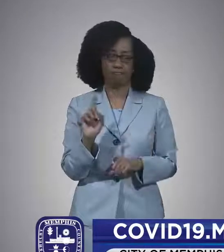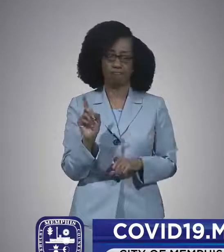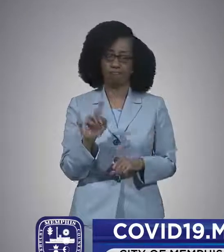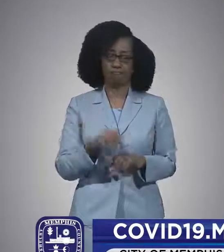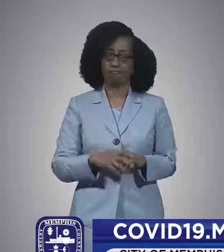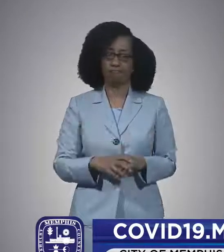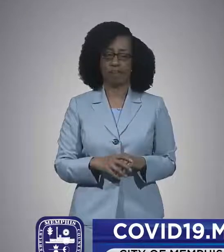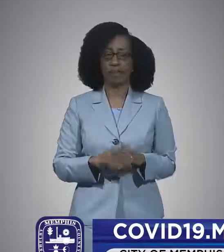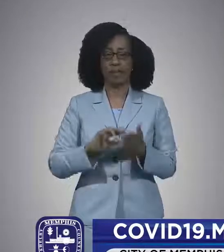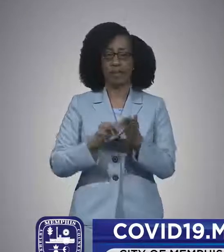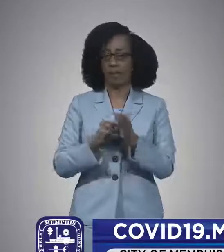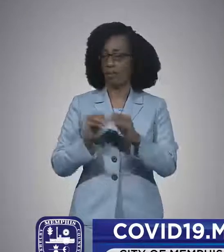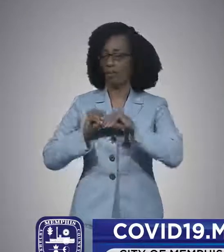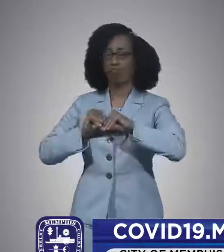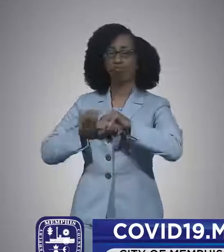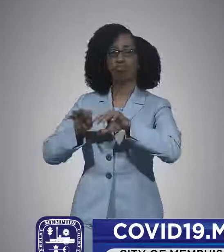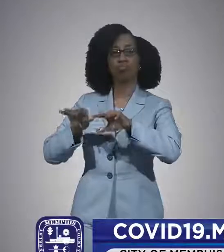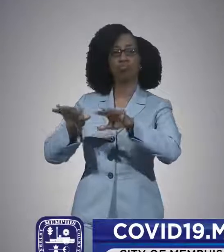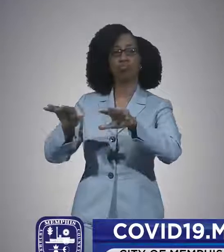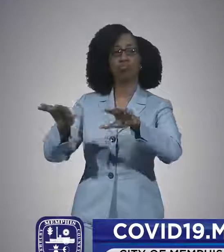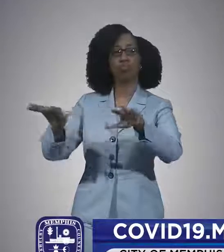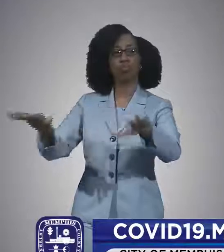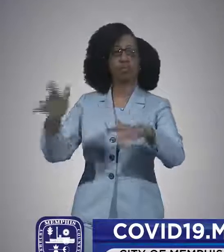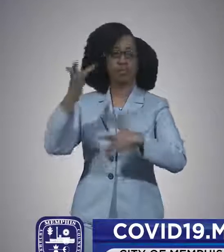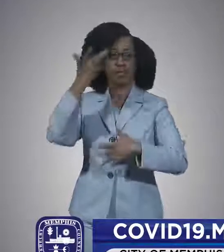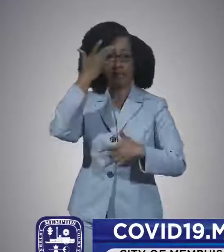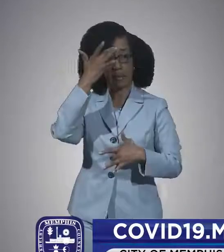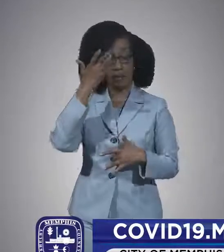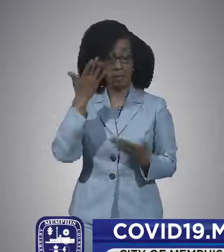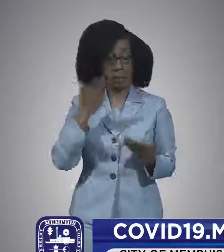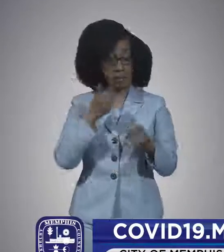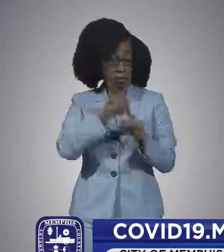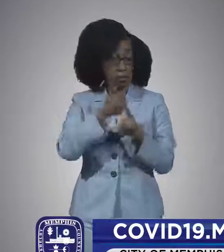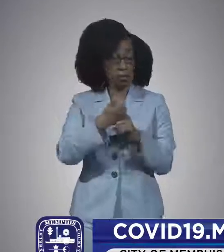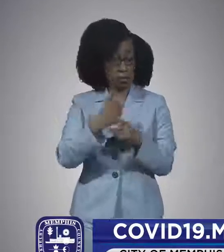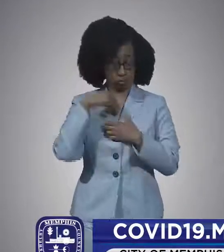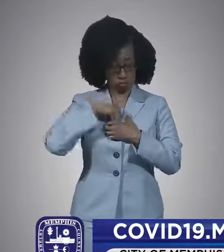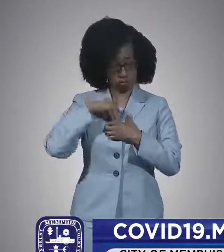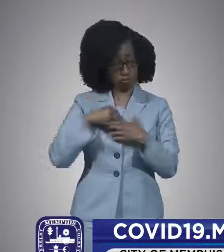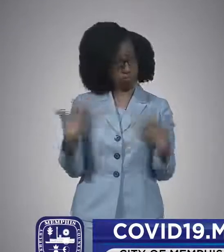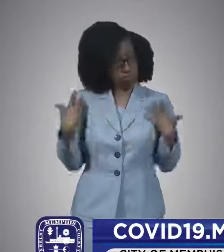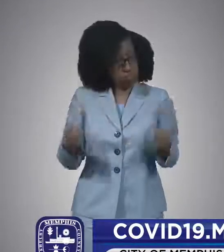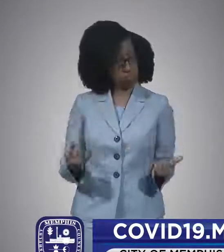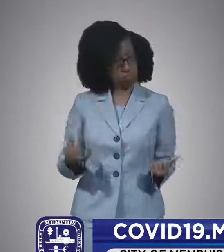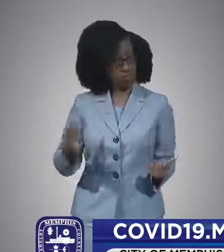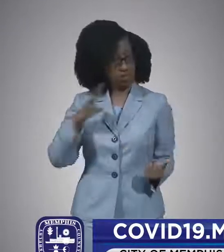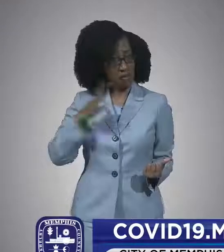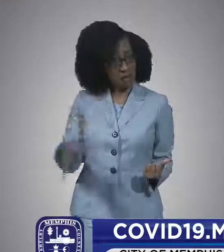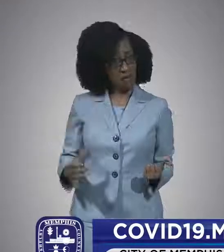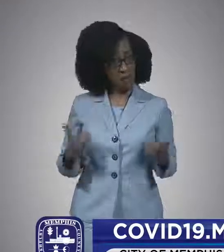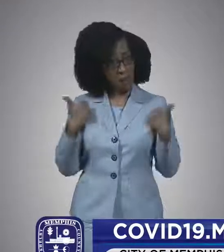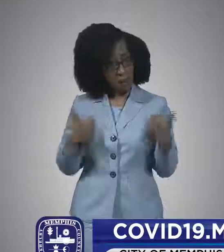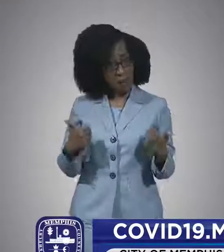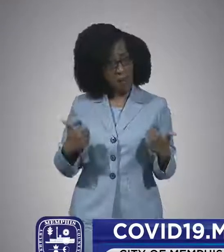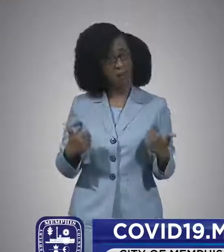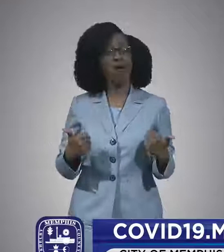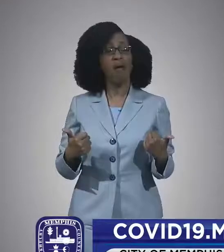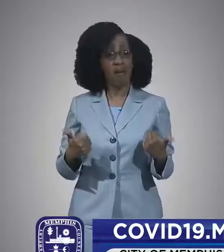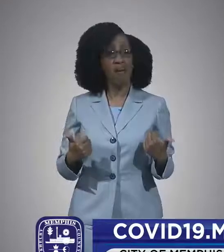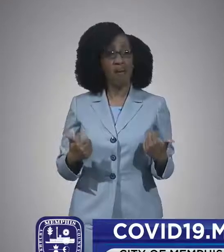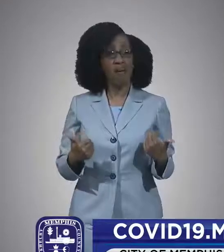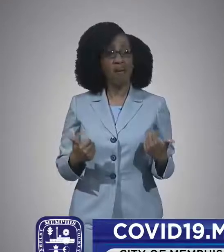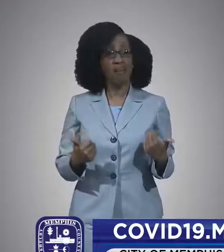unnecessarily exposes other people to the dangers of this. You may be healthy and you may be robust and you may be immune to the effects of COVID